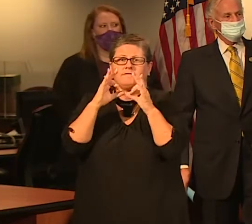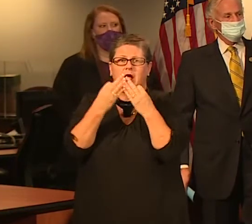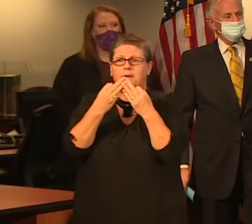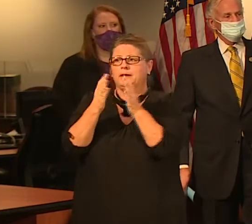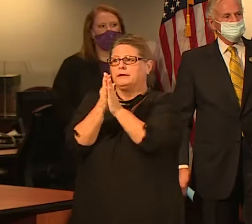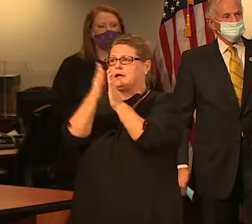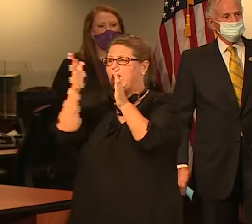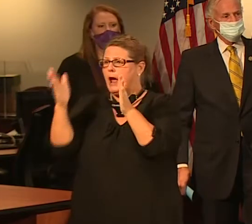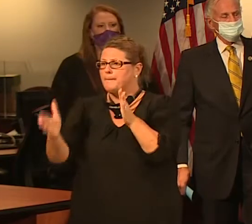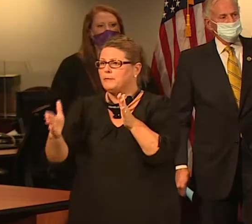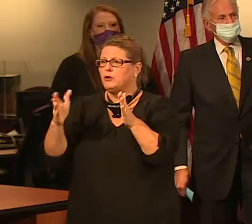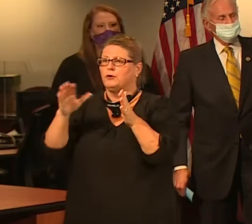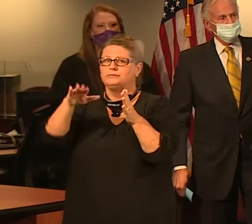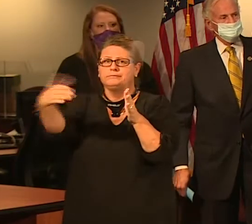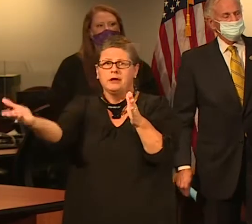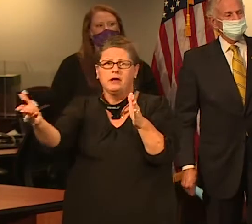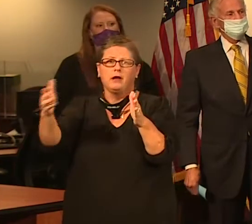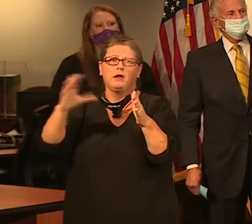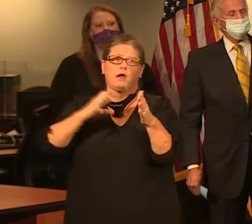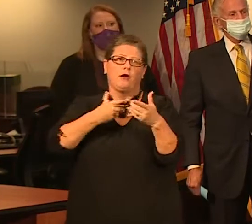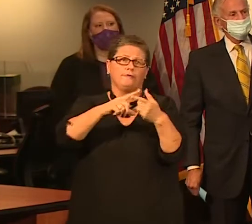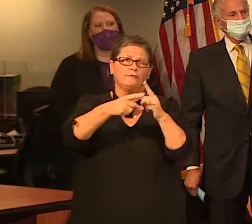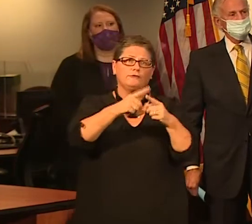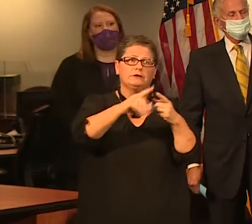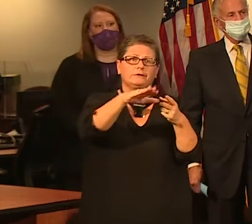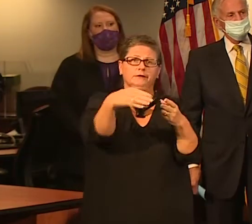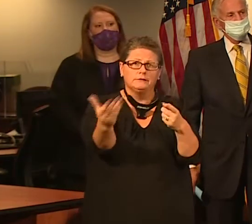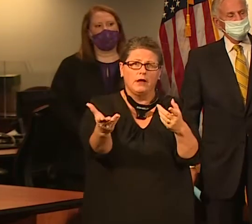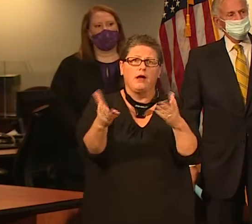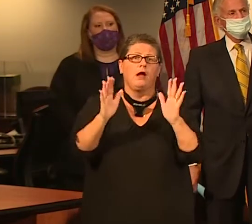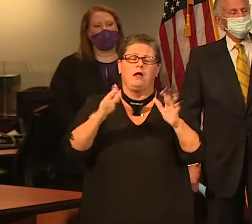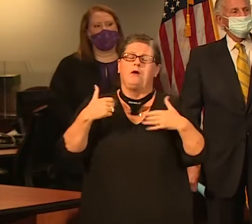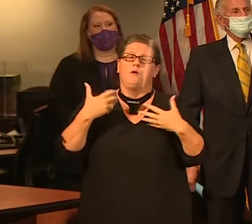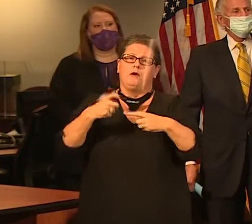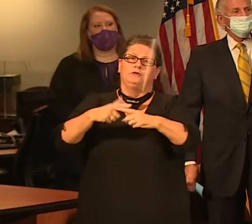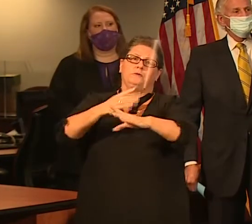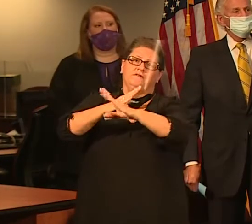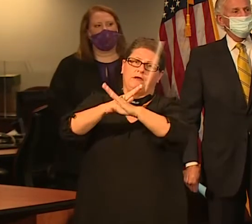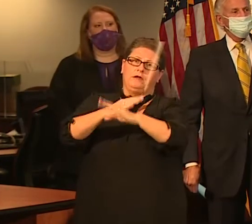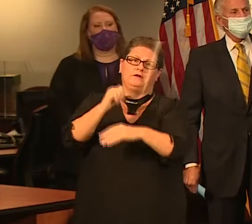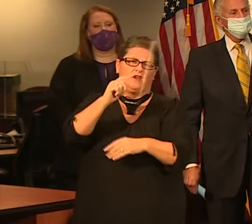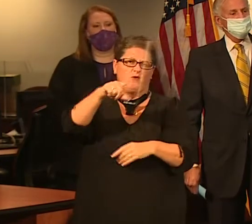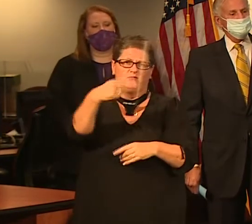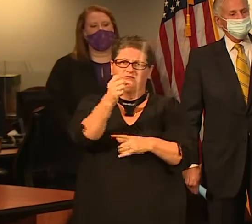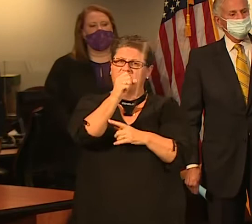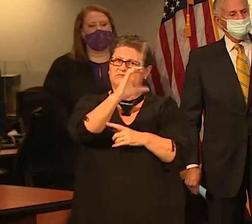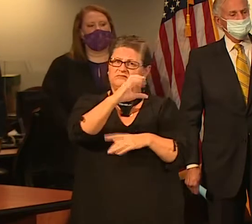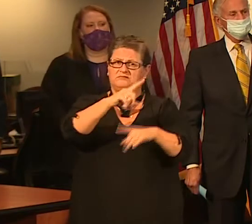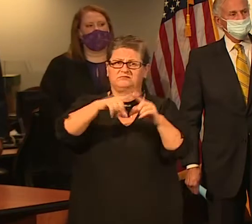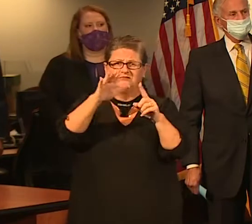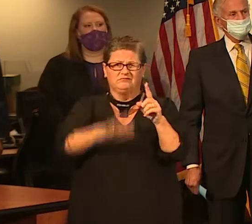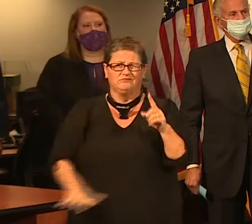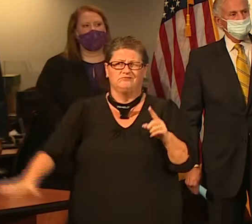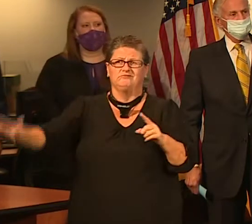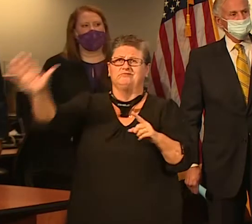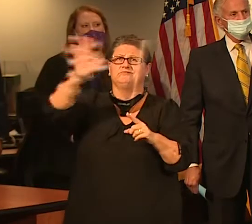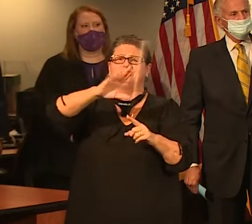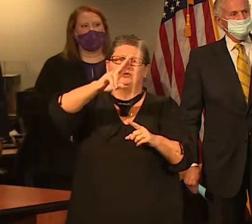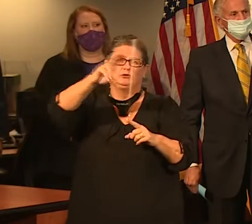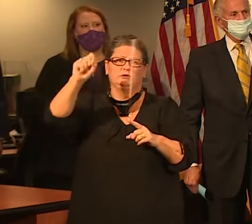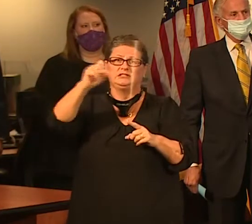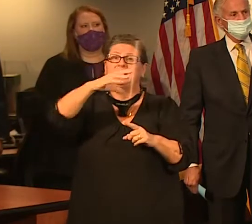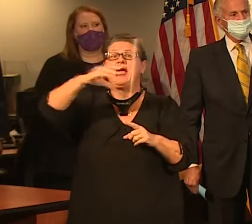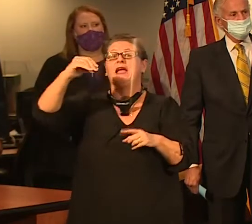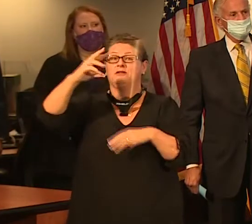neighbors, colleagues and friends, not just in South Carolina, but also across the country and across the